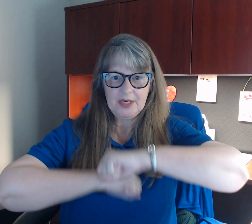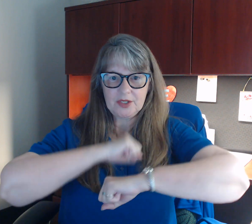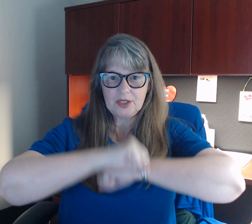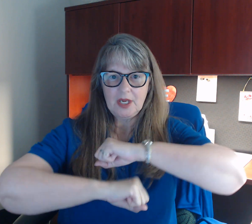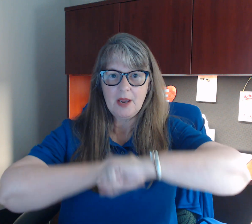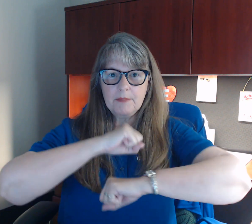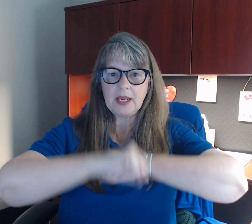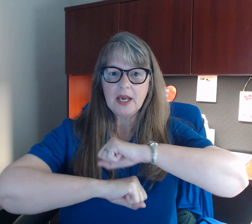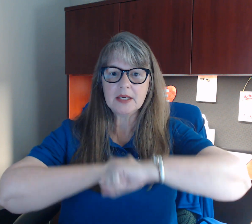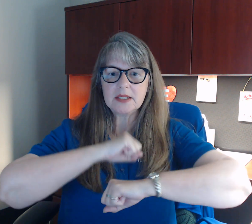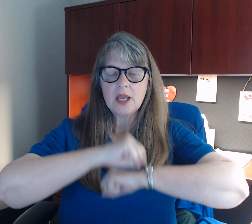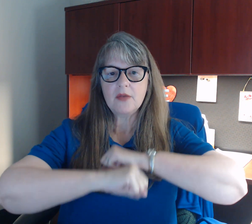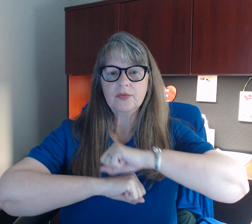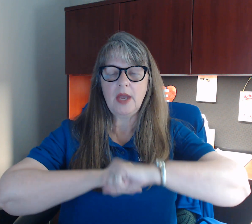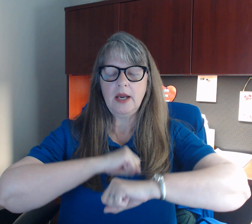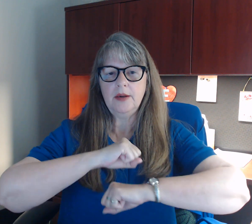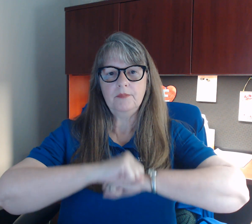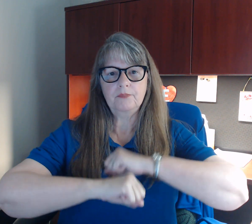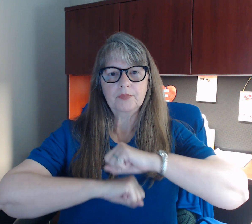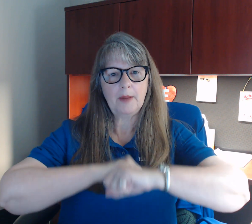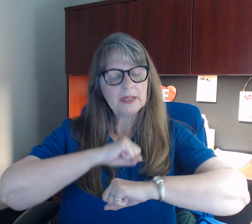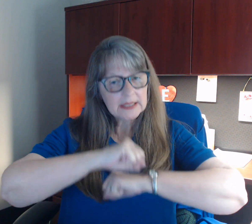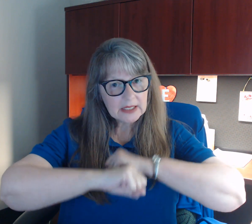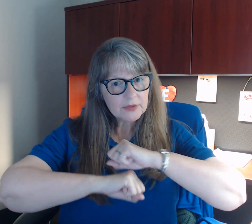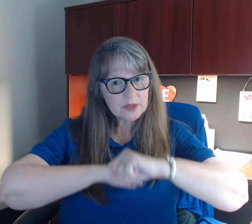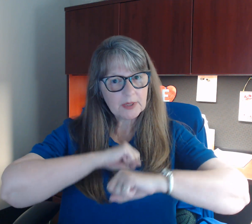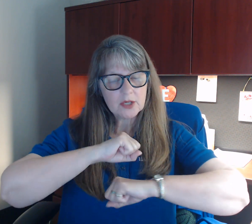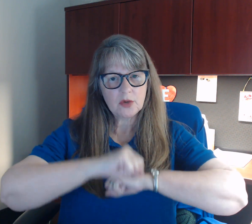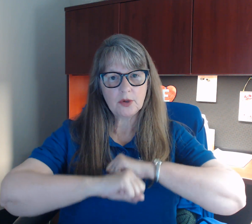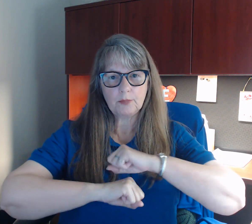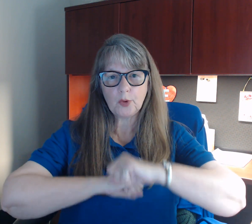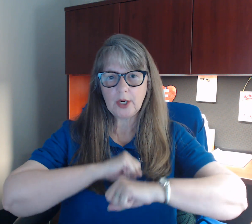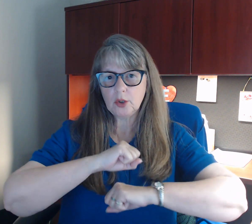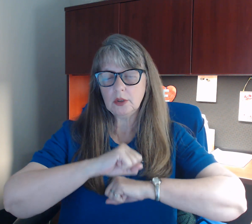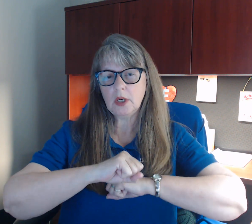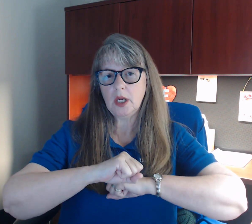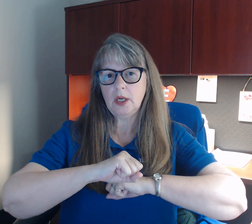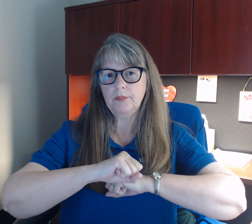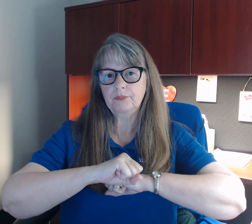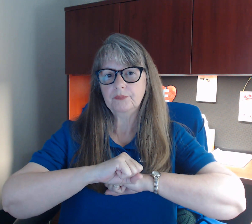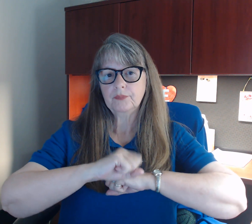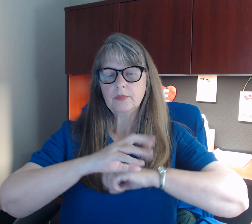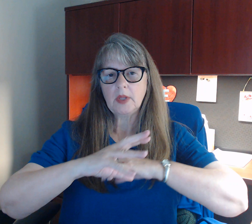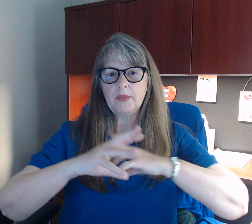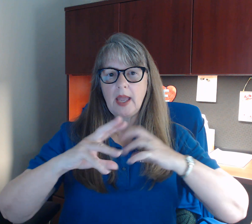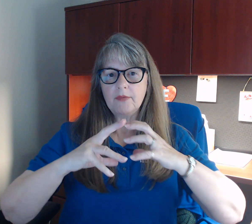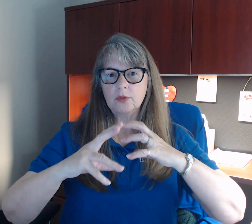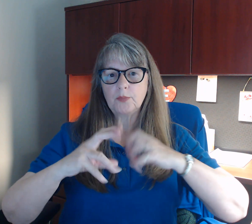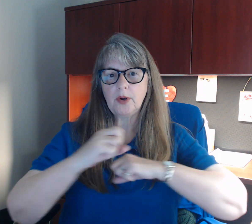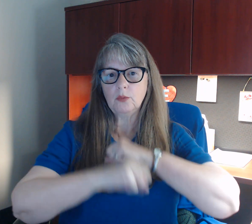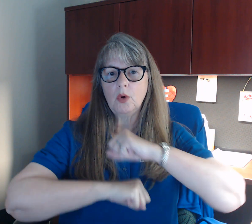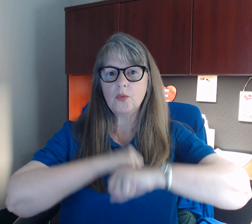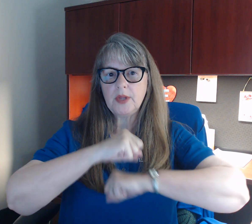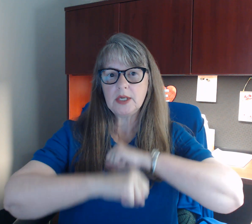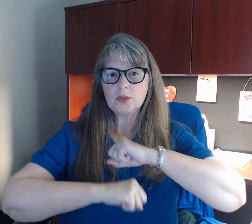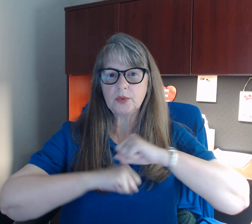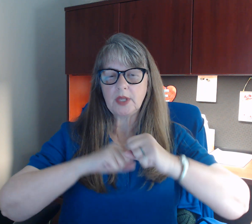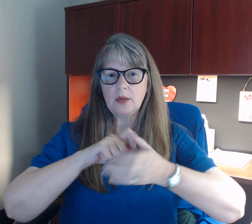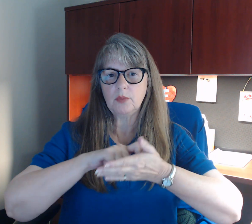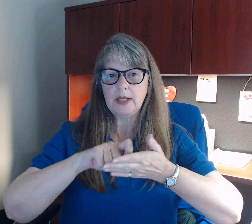this, because I believe it's because on their prayer, they have those prayer roll things where they write down